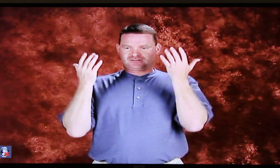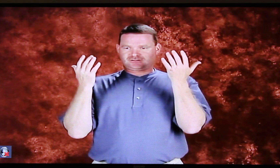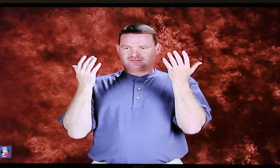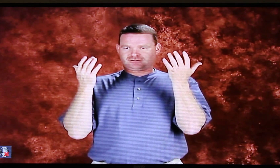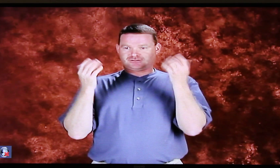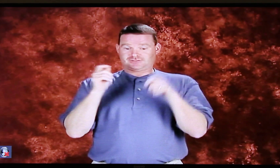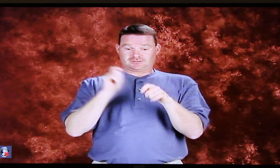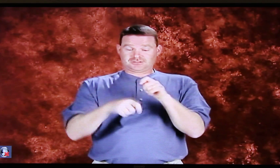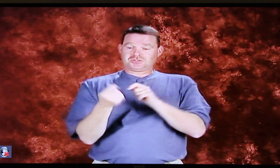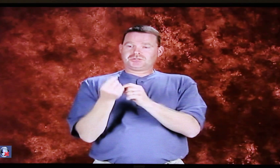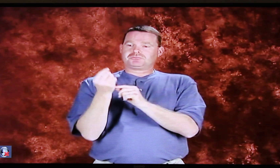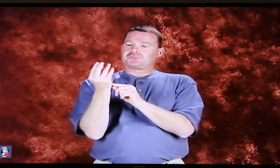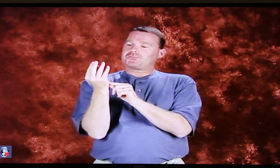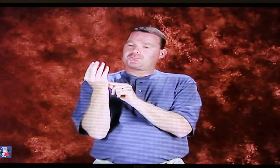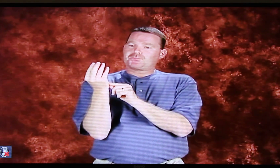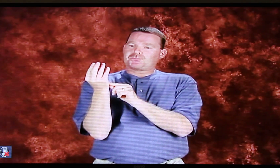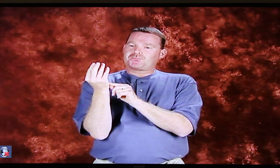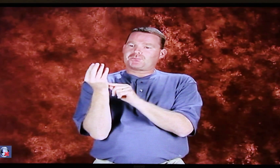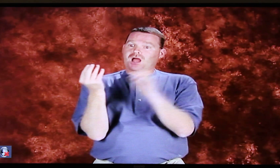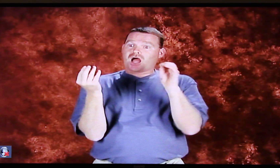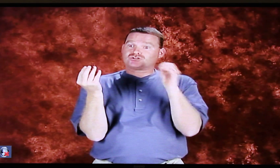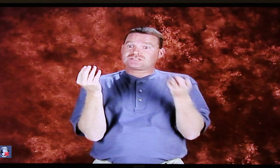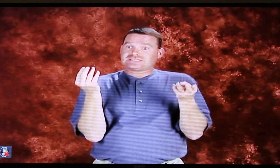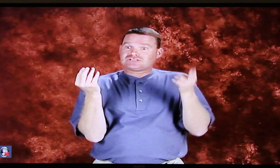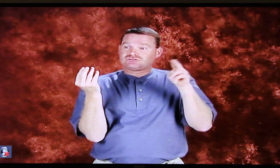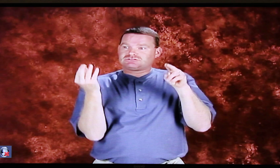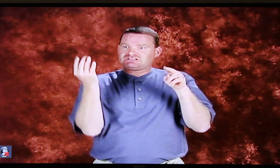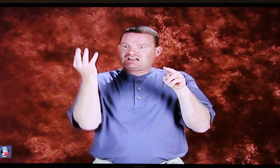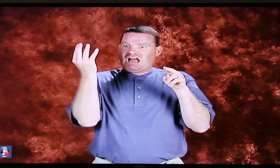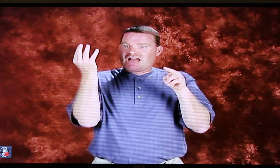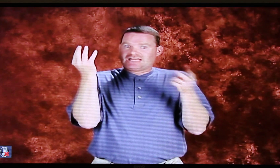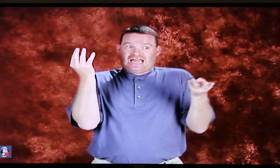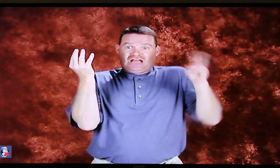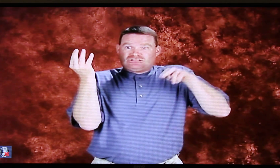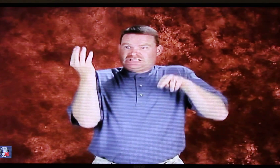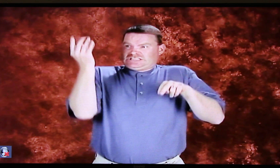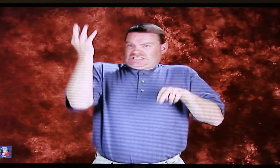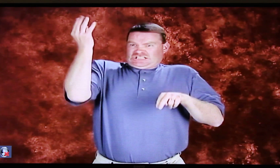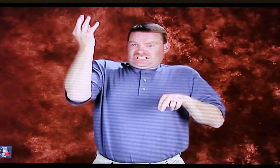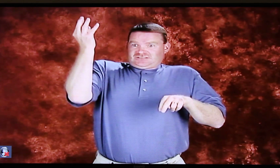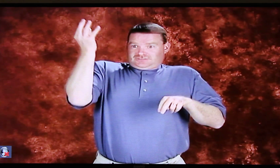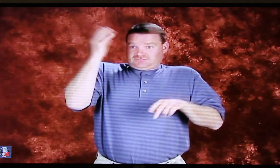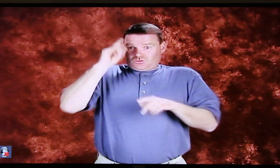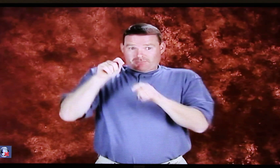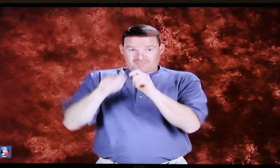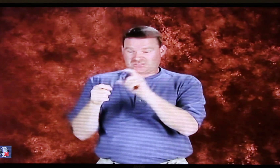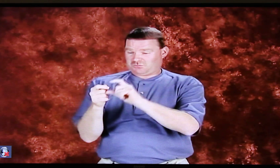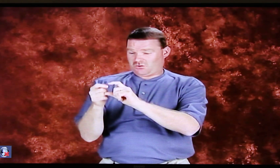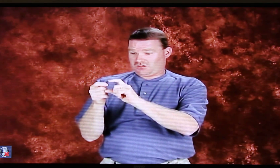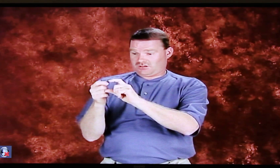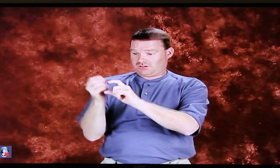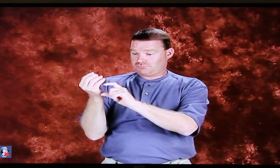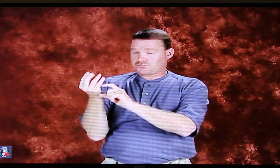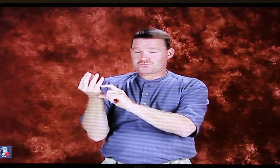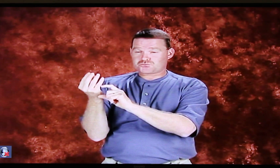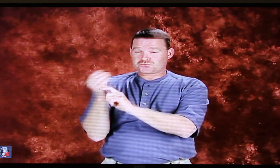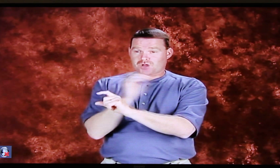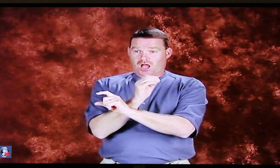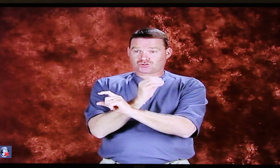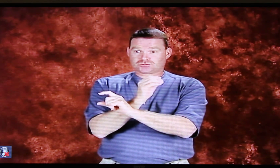oxygen mixed, it's less flammable. So as you increase the oxygen level, the flammability also increases.